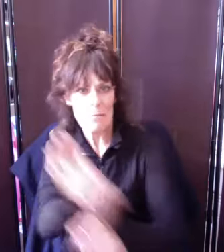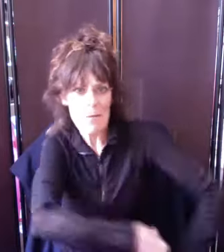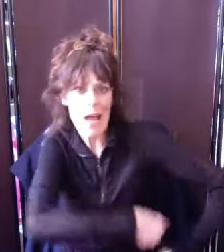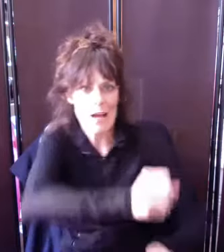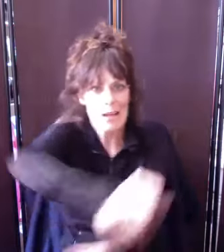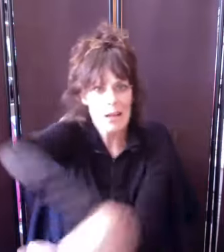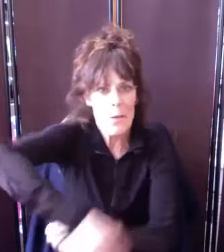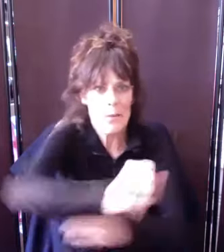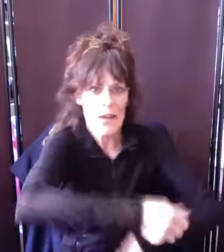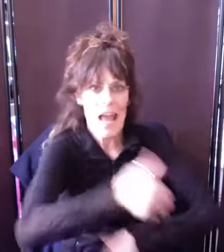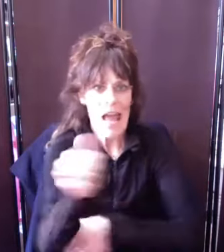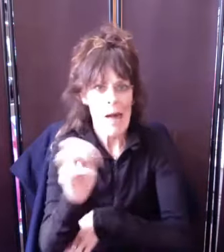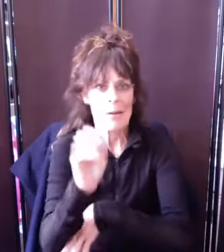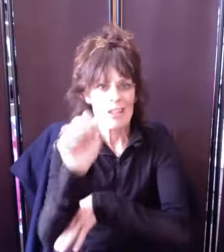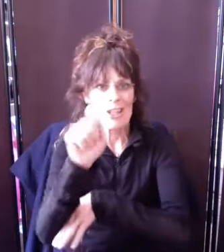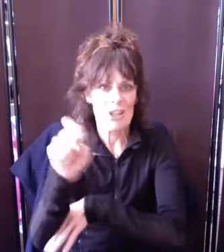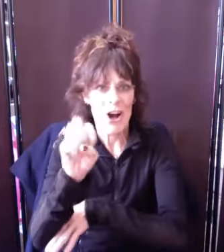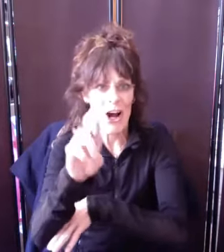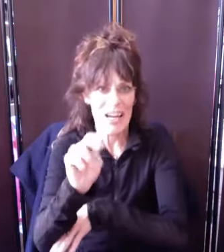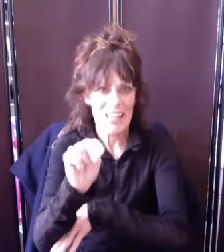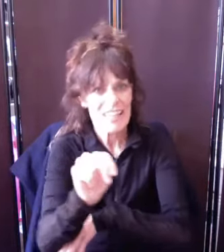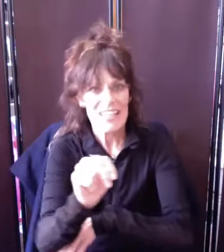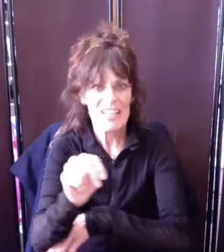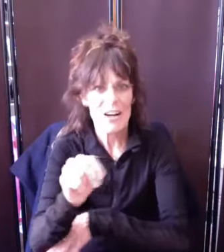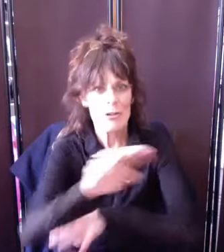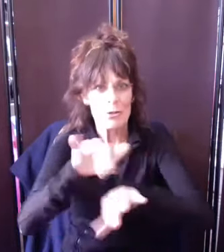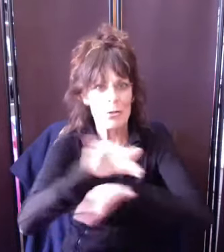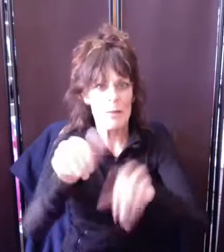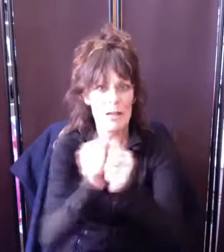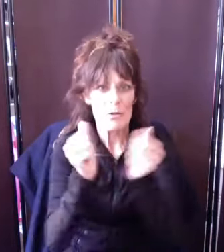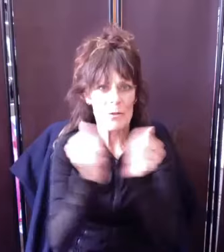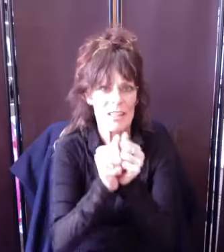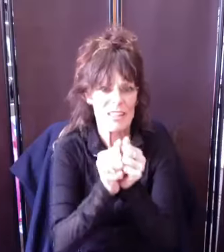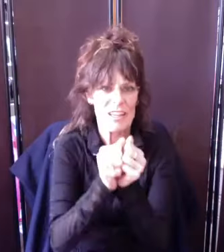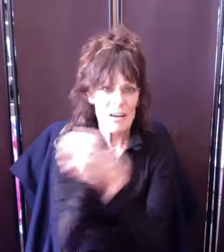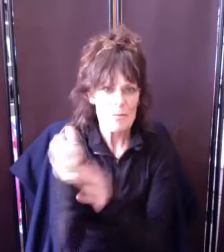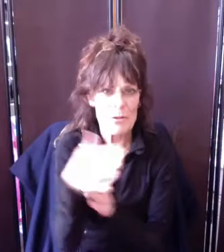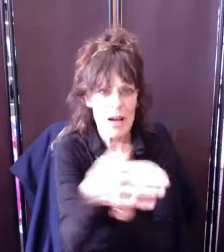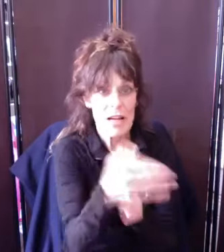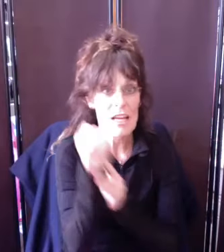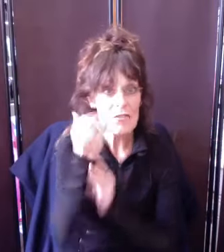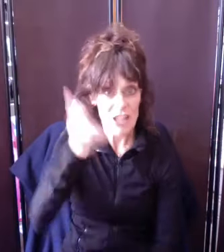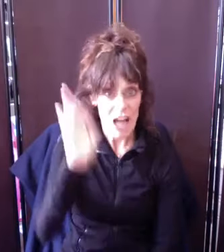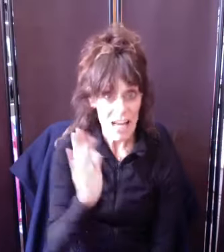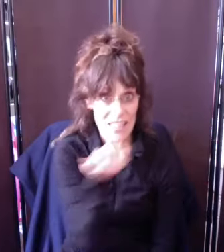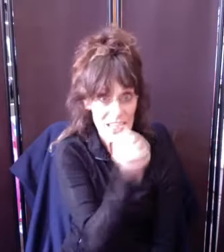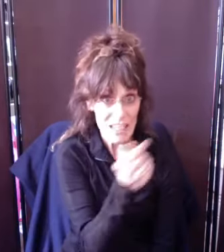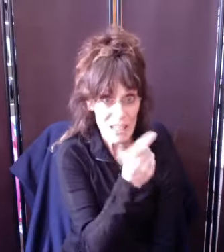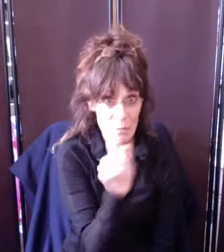canoe about this high above the water, swimming with the piranhas. Like, if God is anywhere, he's in the Amazon, right? So I'm going to find him.